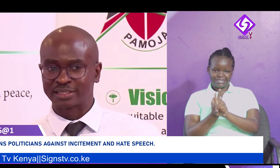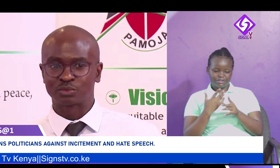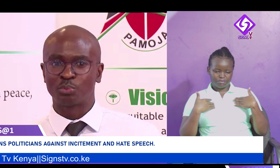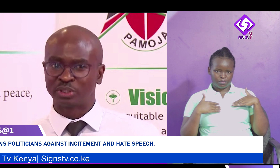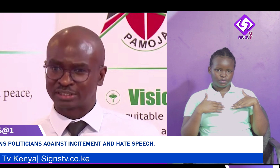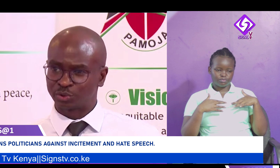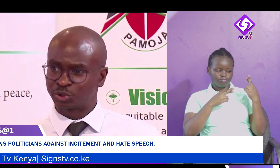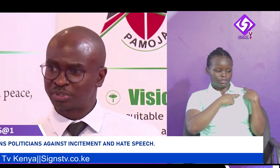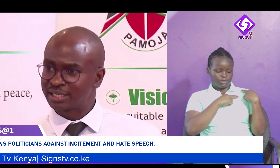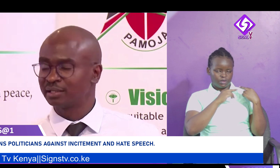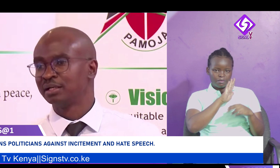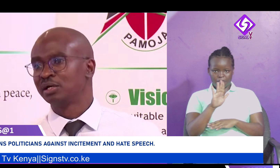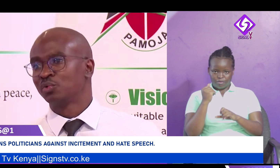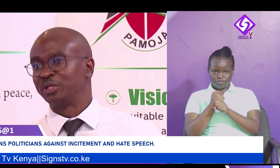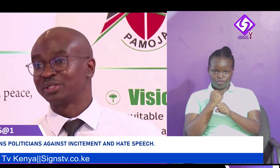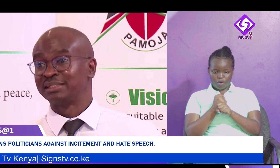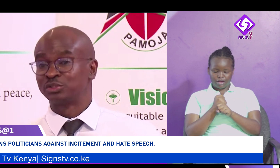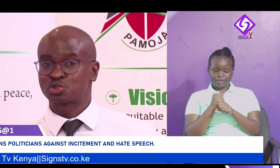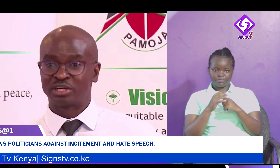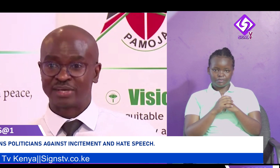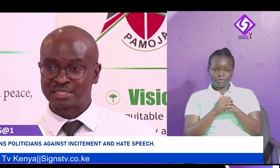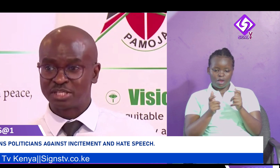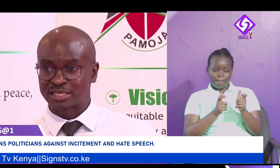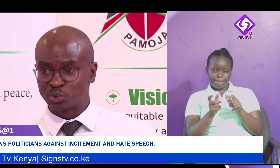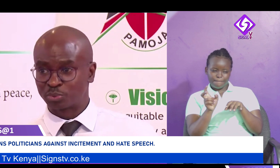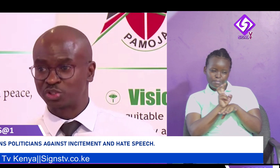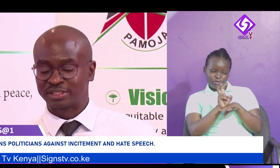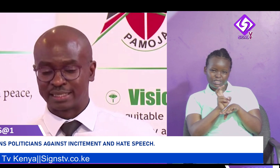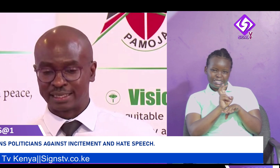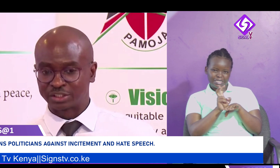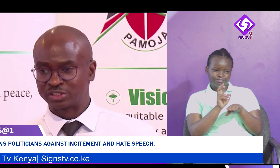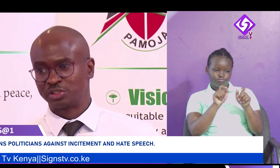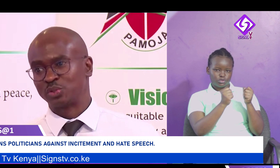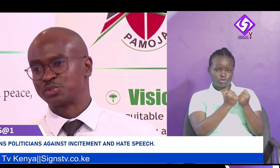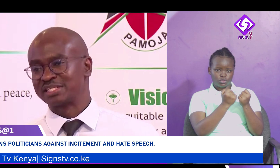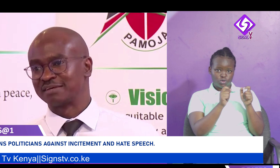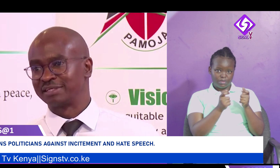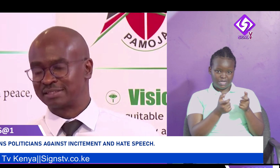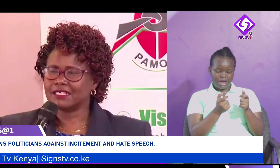that we monitor social media, we ensure that there's no spread of hate speech as we approach the elections in 2027.